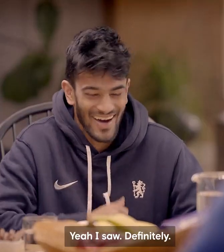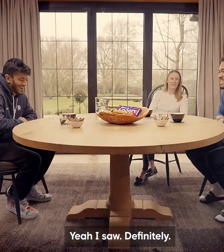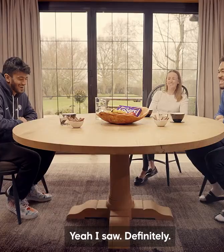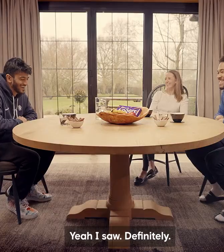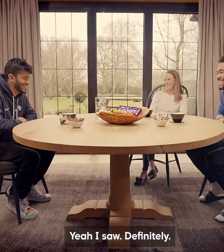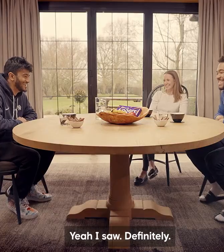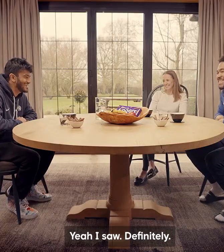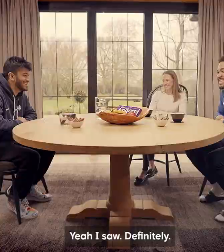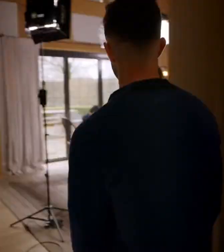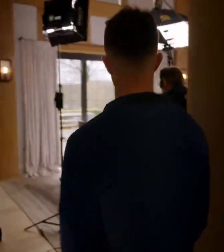saw,